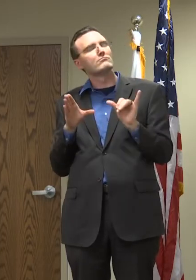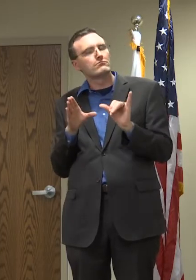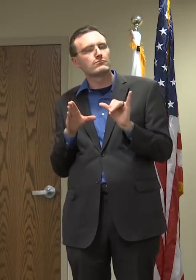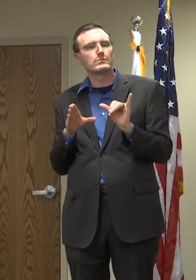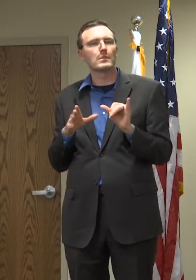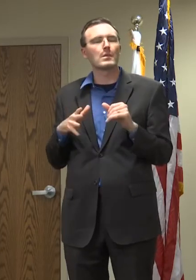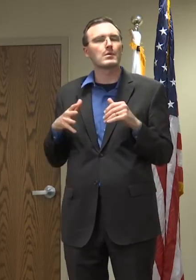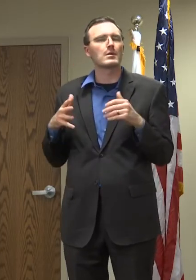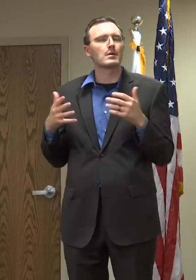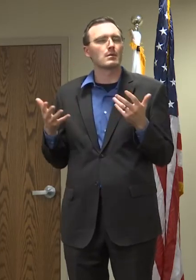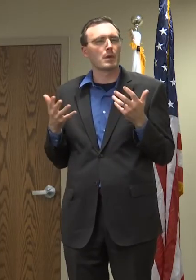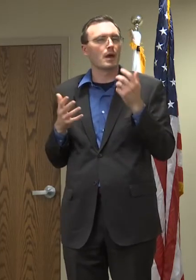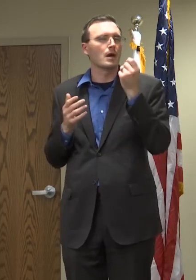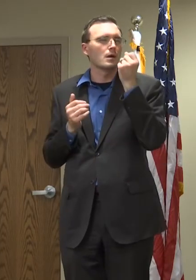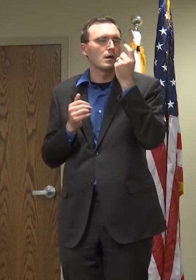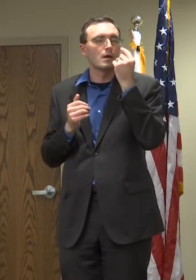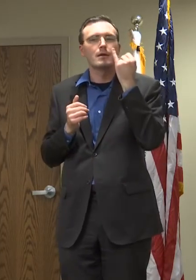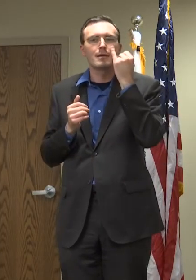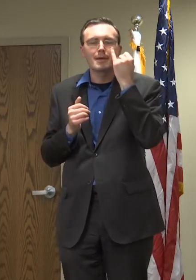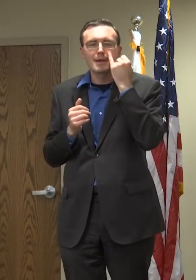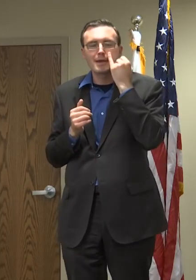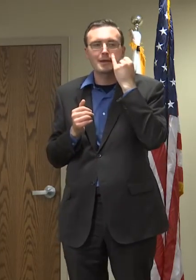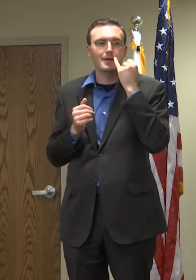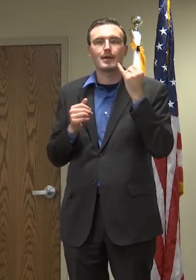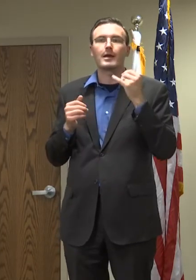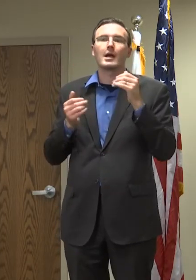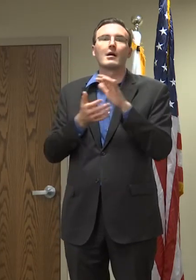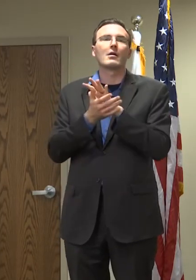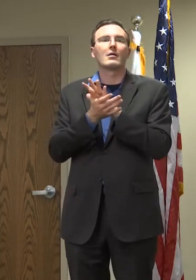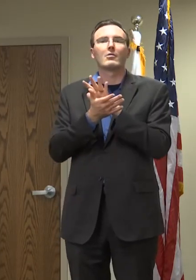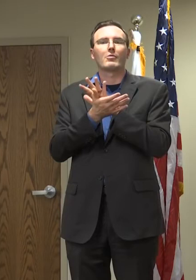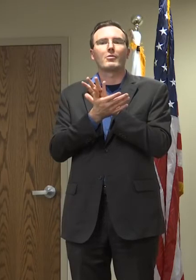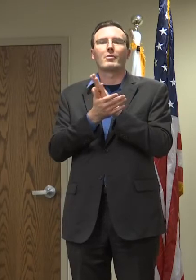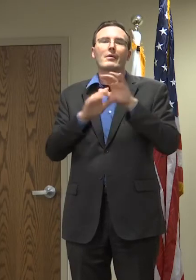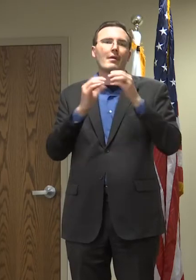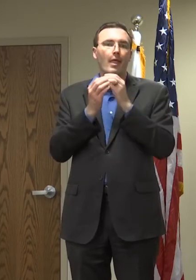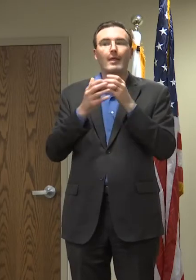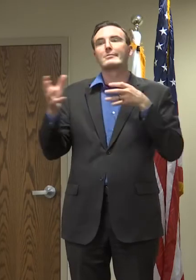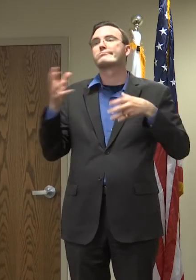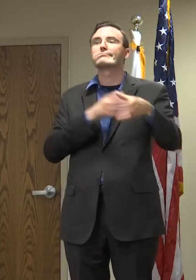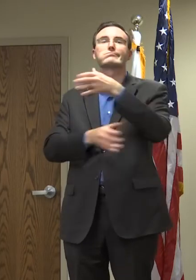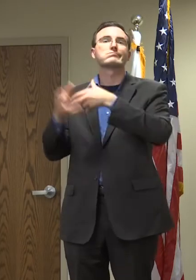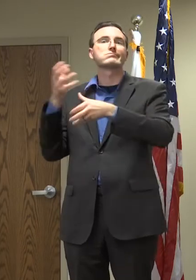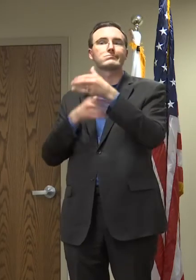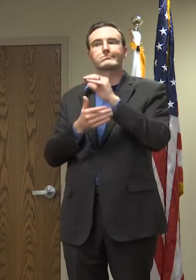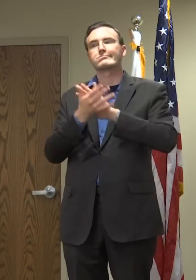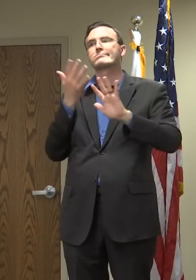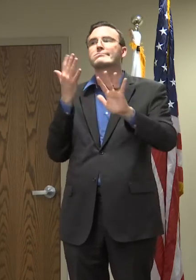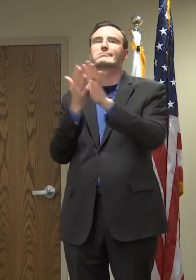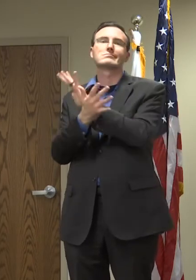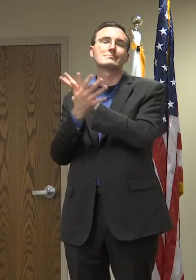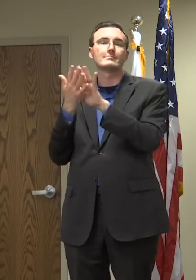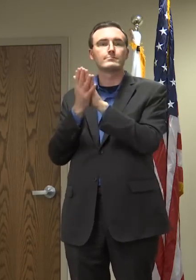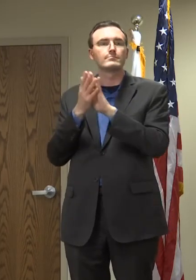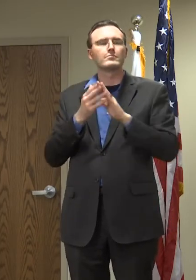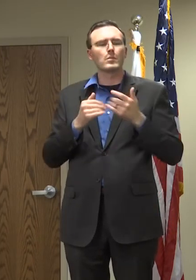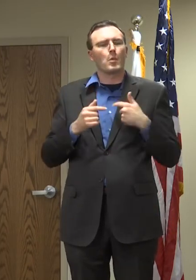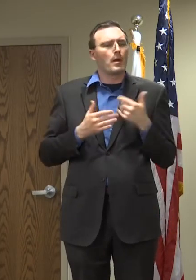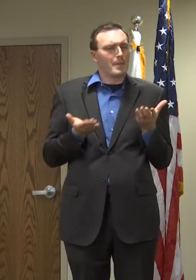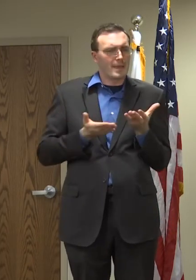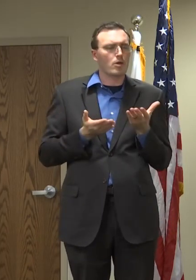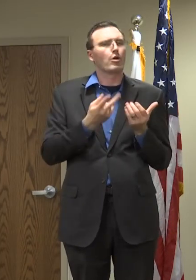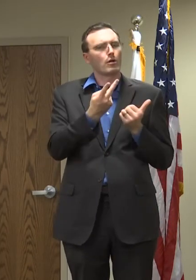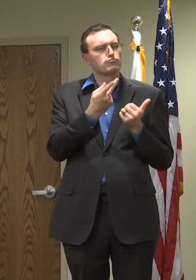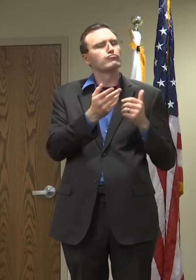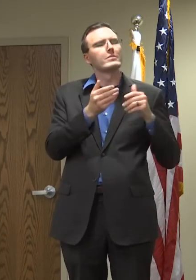one class together and then we come over to this class and then we're over in this class, all of a sudden we have our number of contacts starts to kind of